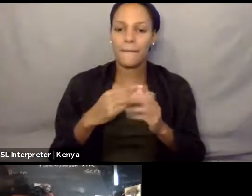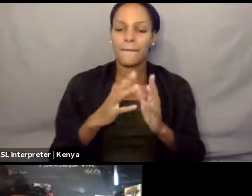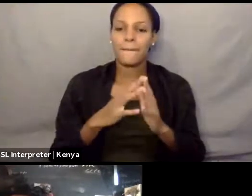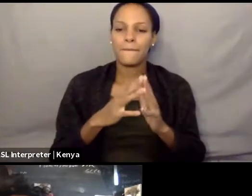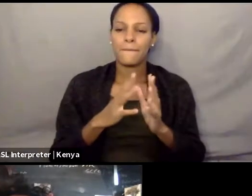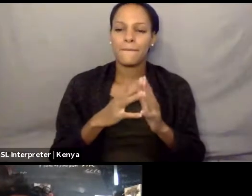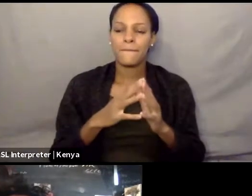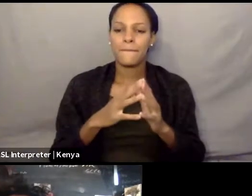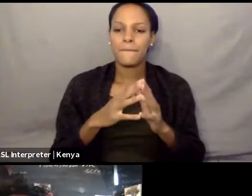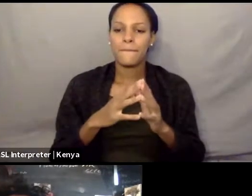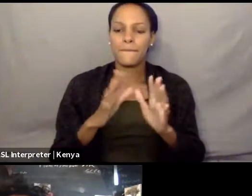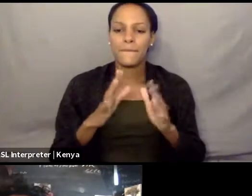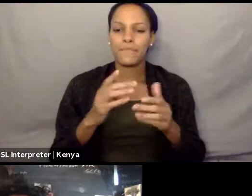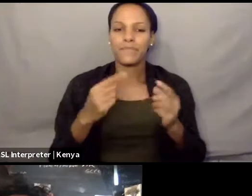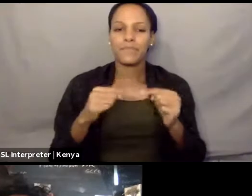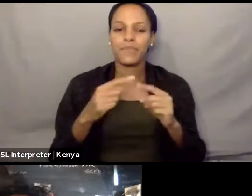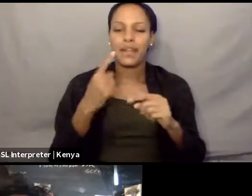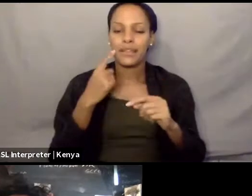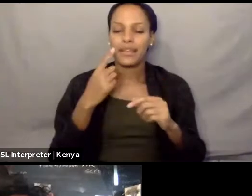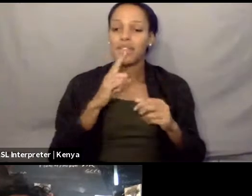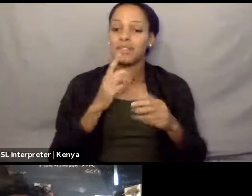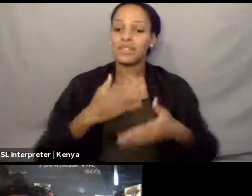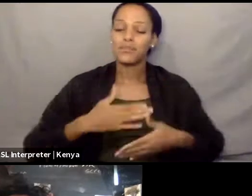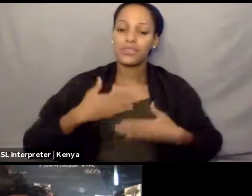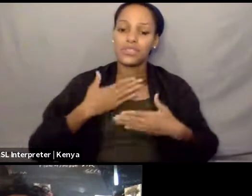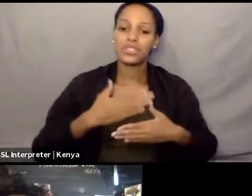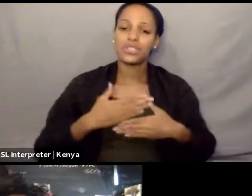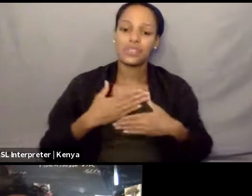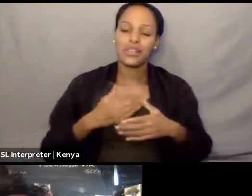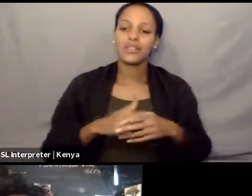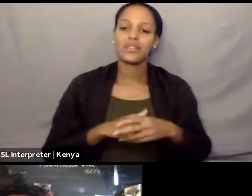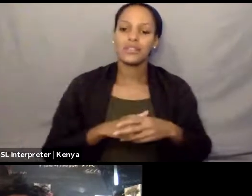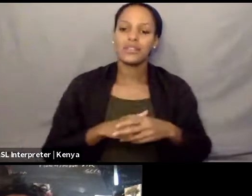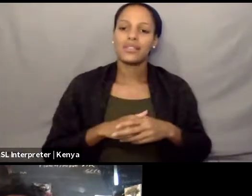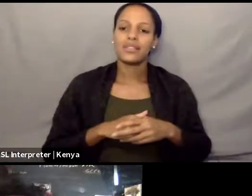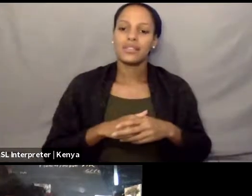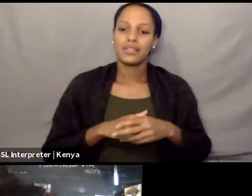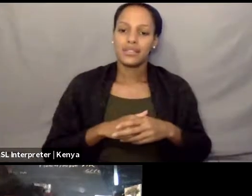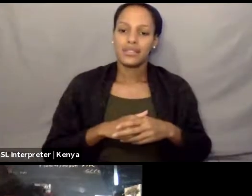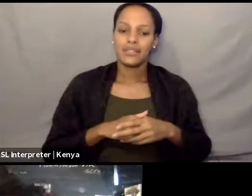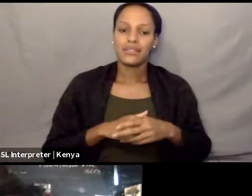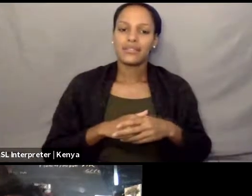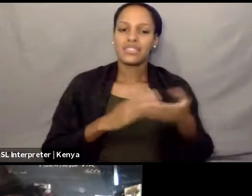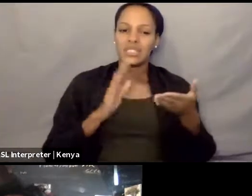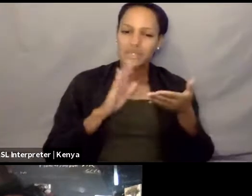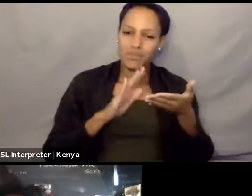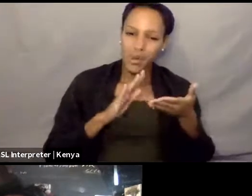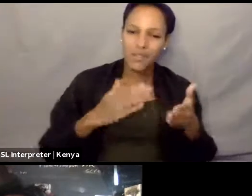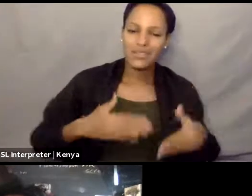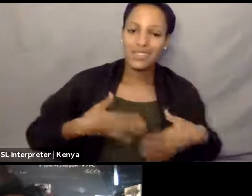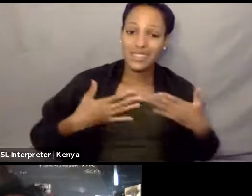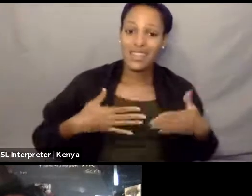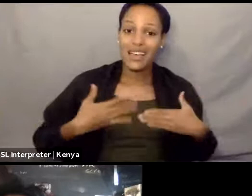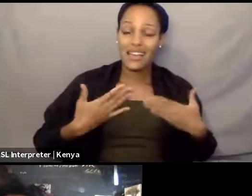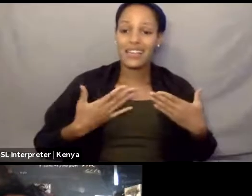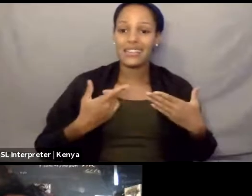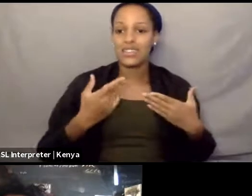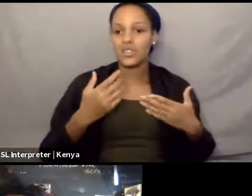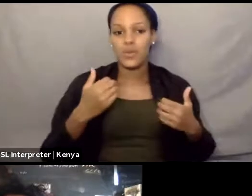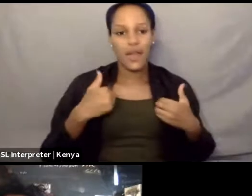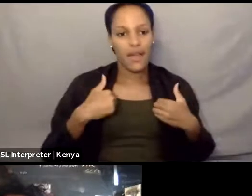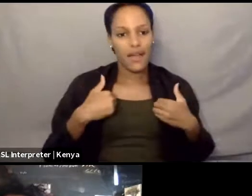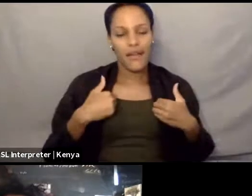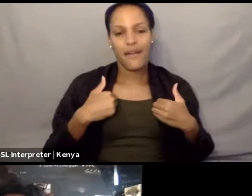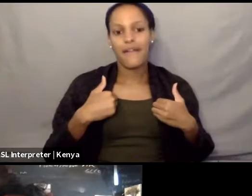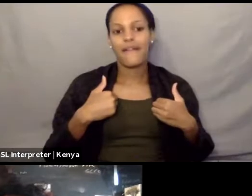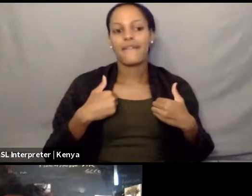really appreciated the sort of meta delight that you take as